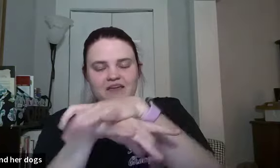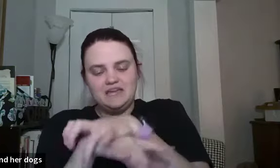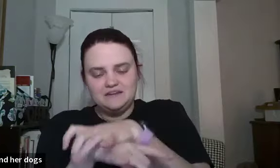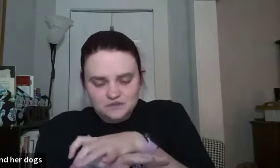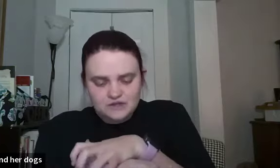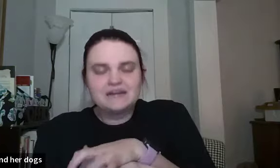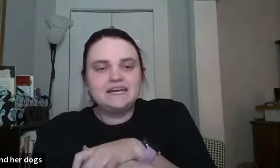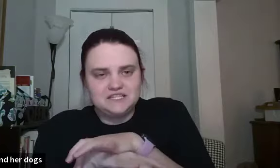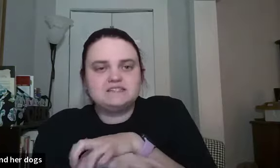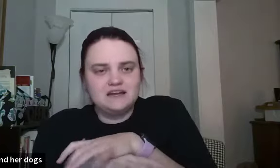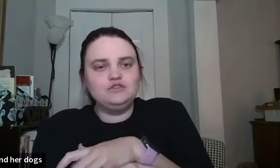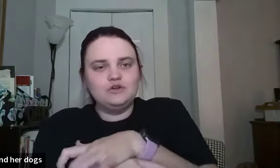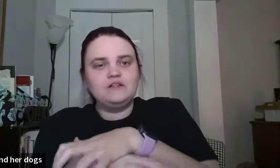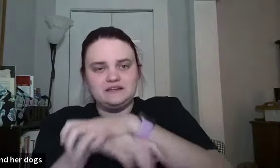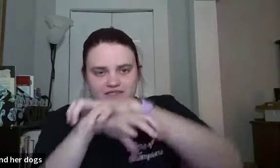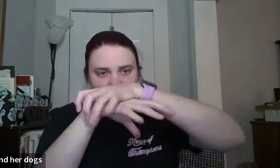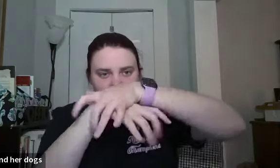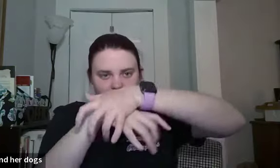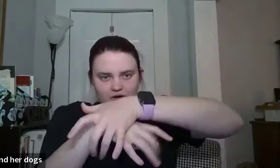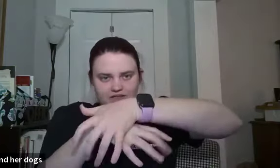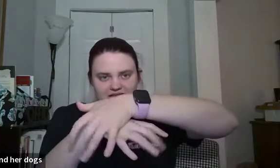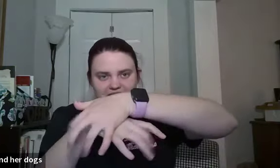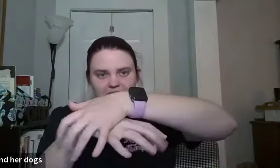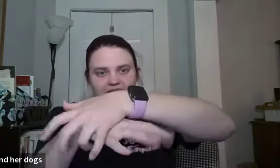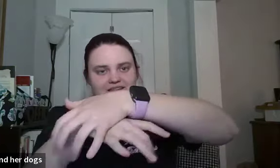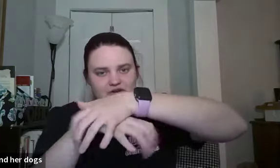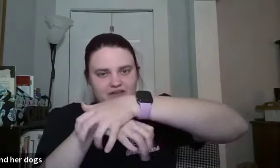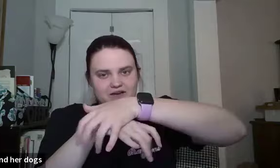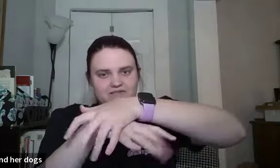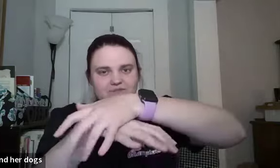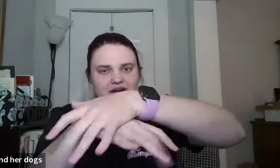And if you look at it, it does kind of look like a spider with all its like little legs crawling out. Spider.